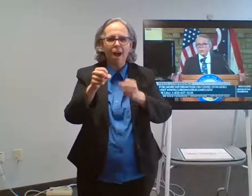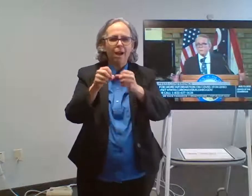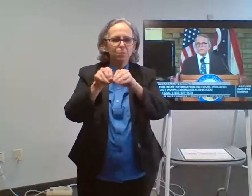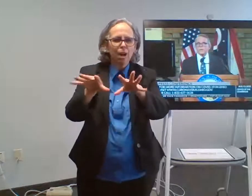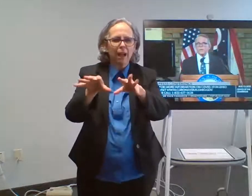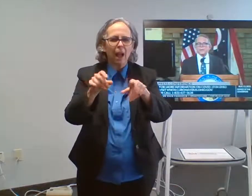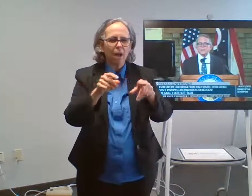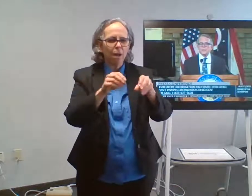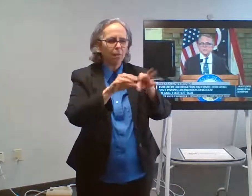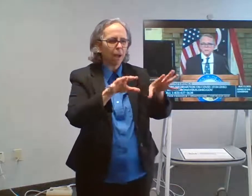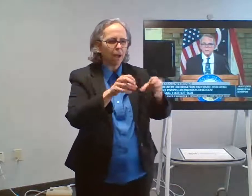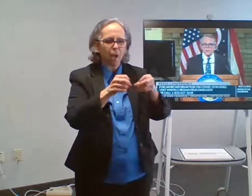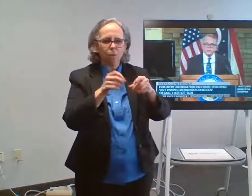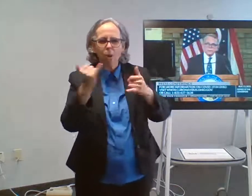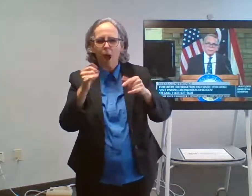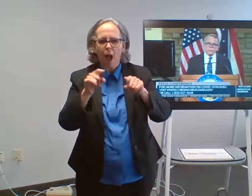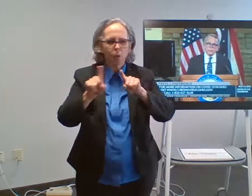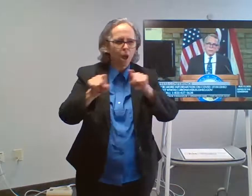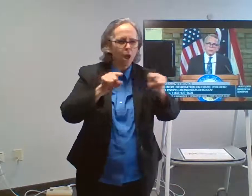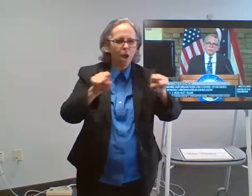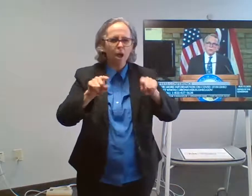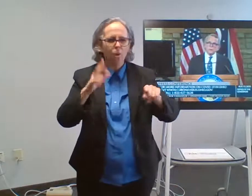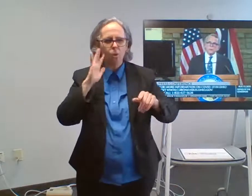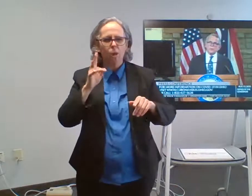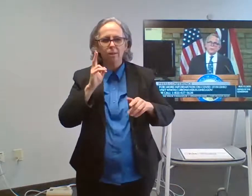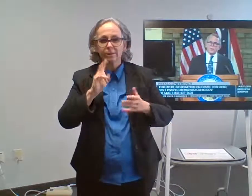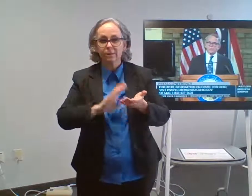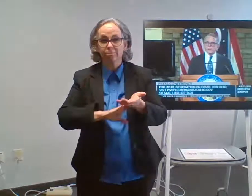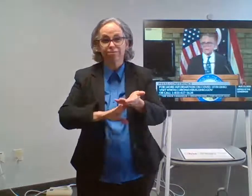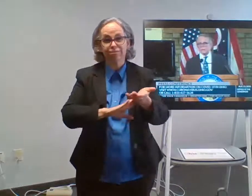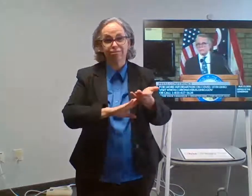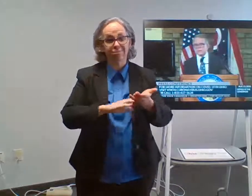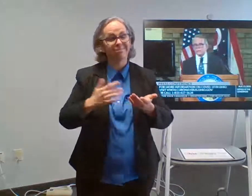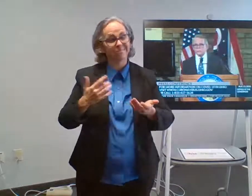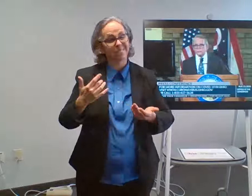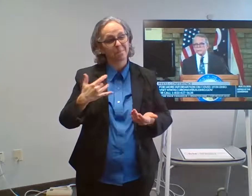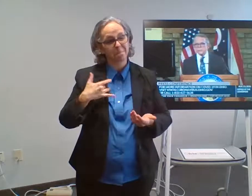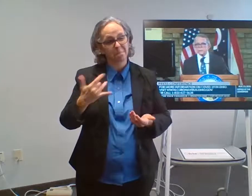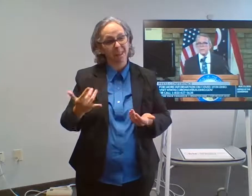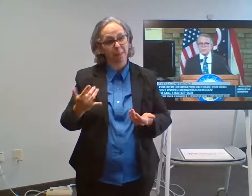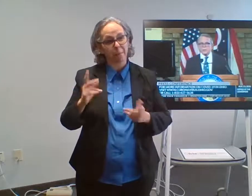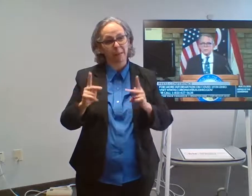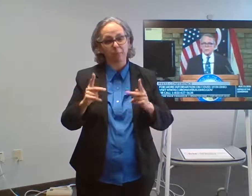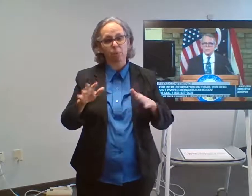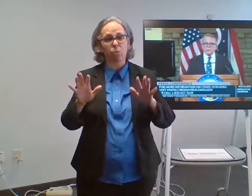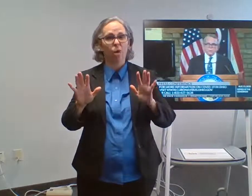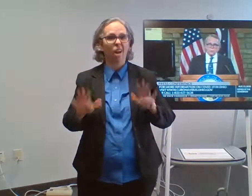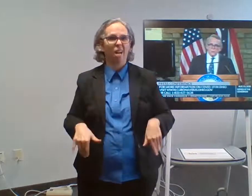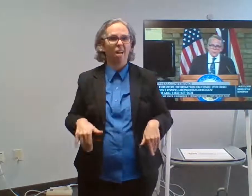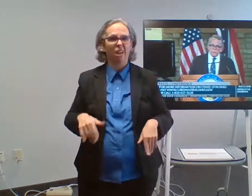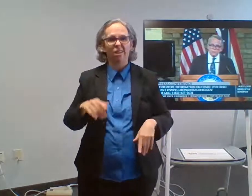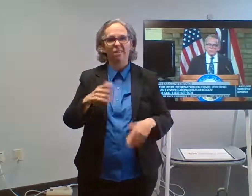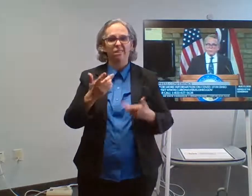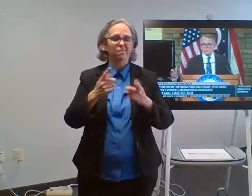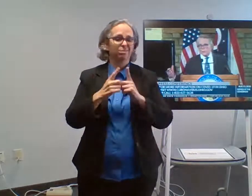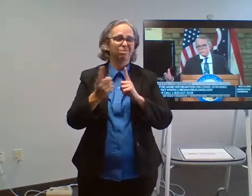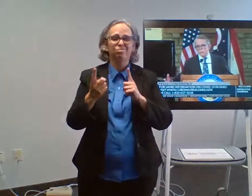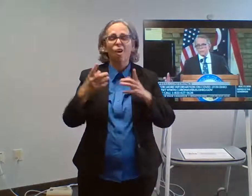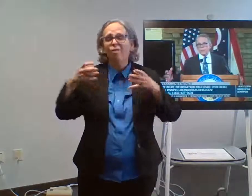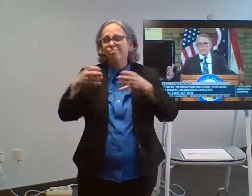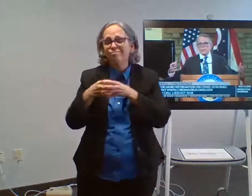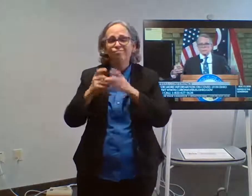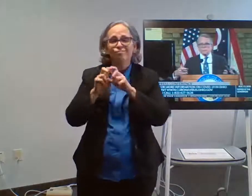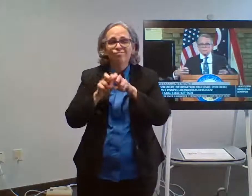the COVID, and many times it's where people are letting their guard down. They're not wearing a mask. They're not distancing. They're among friends. They're